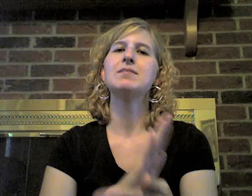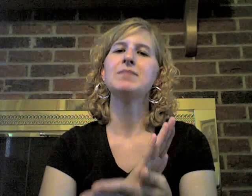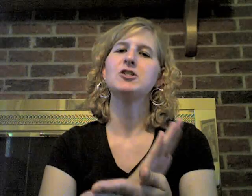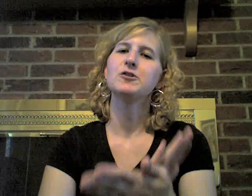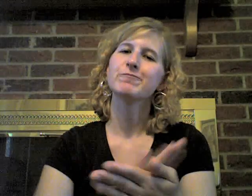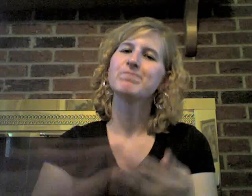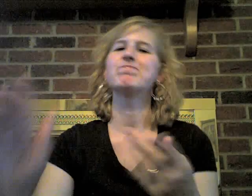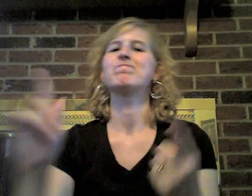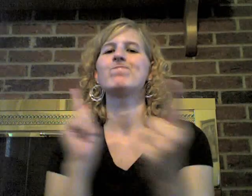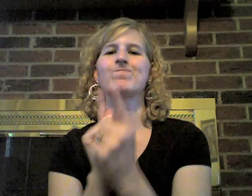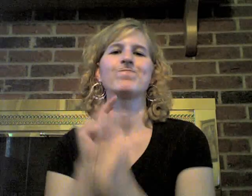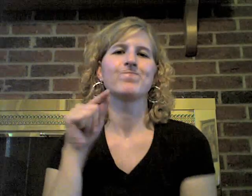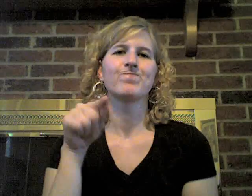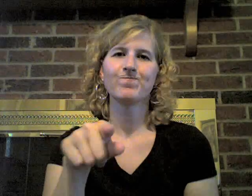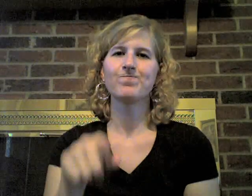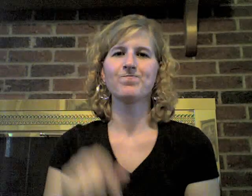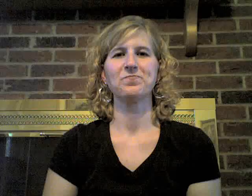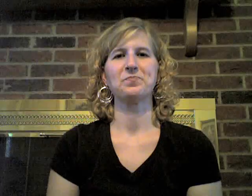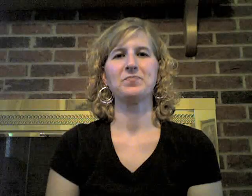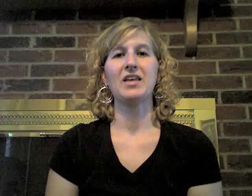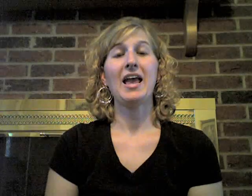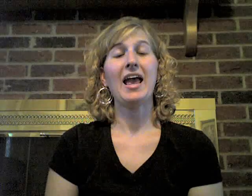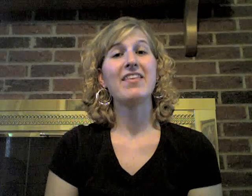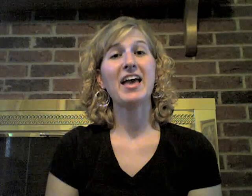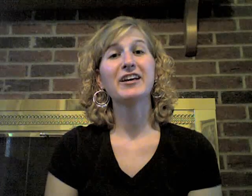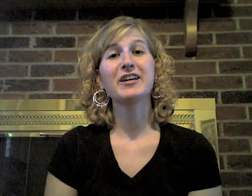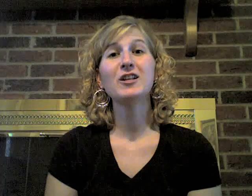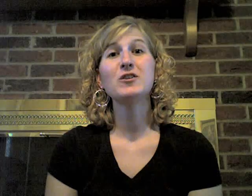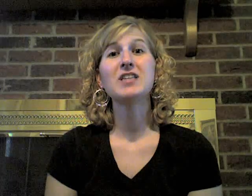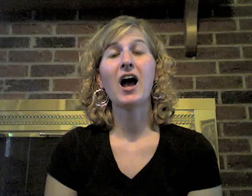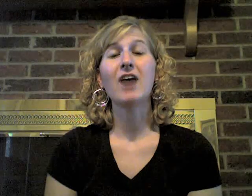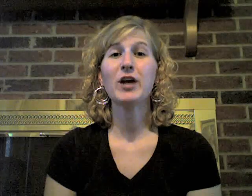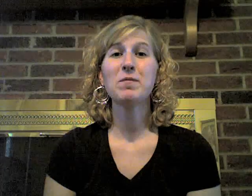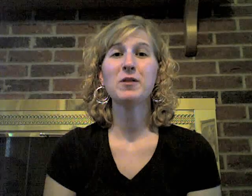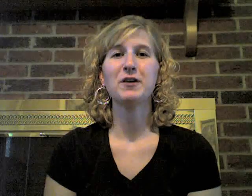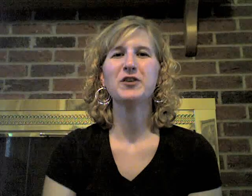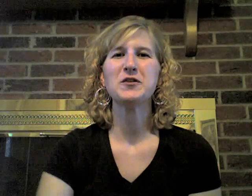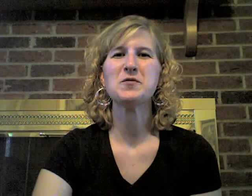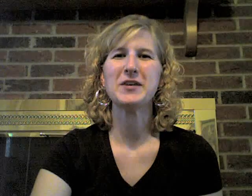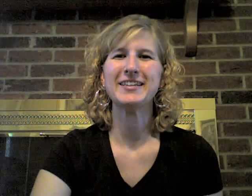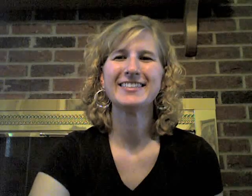meet you. And that concludes our vocabulary for Unit 1.